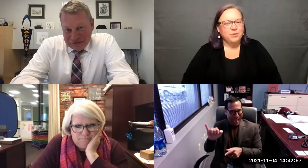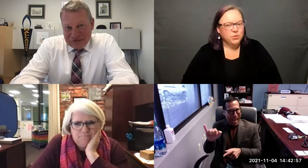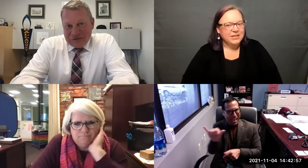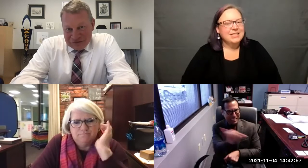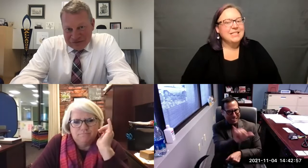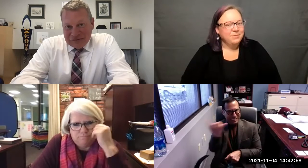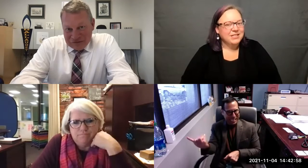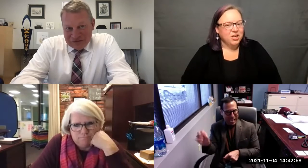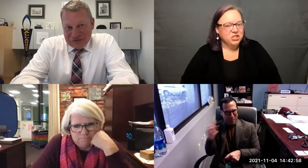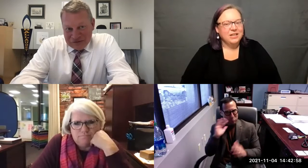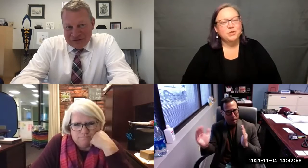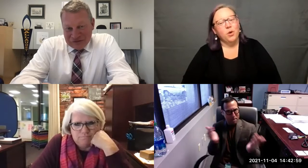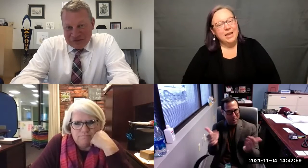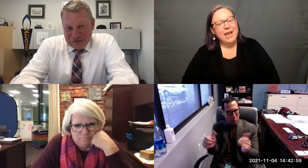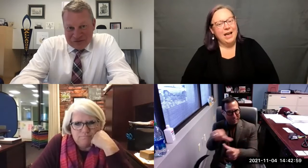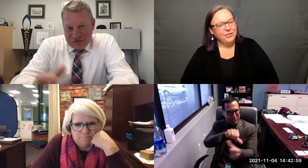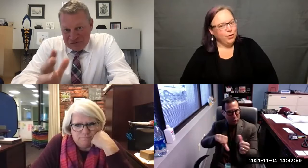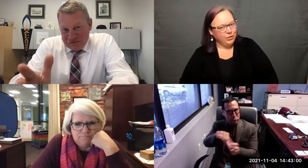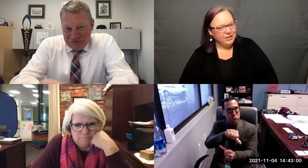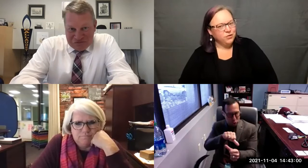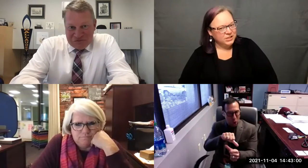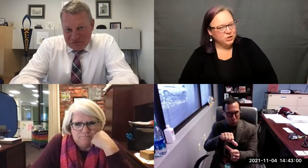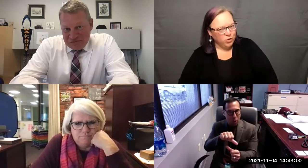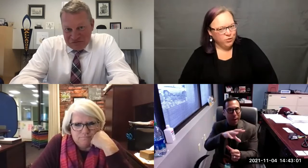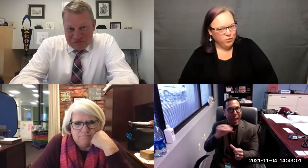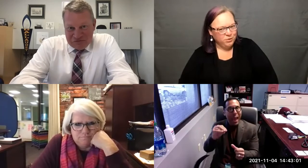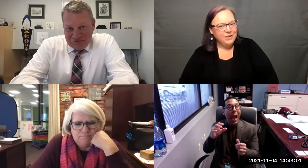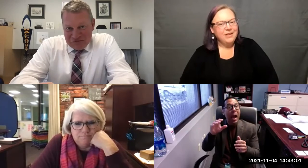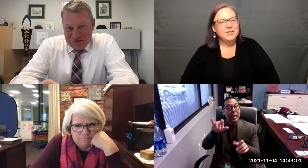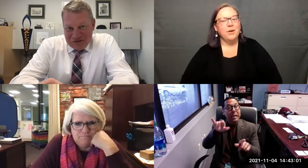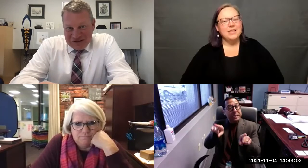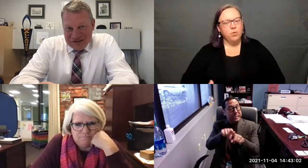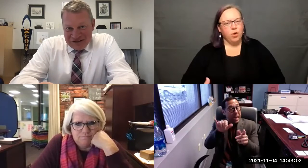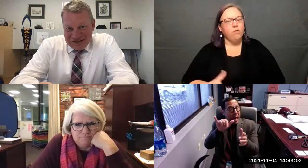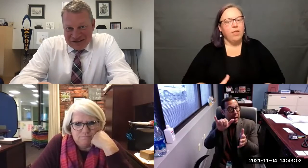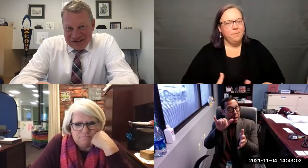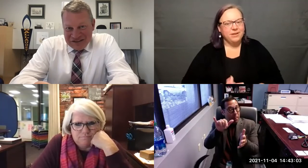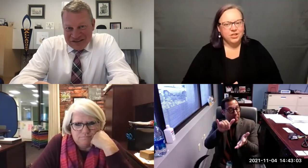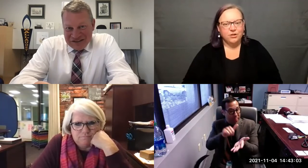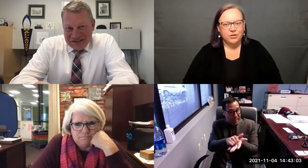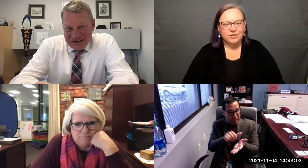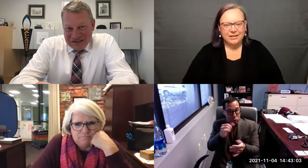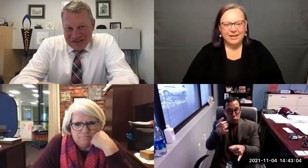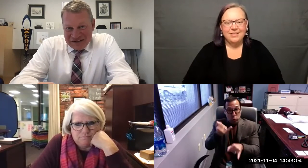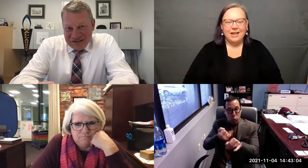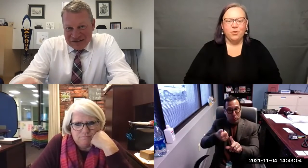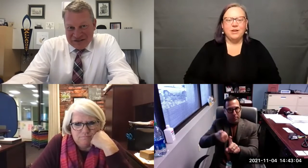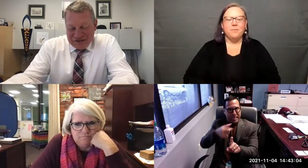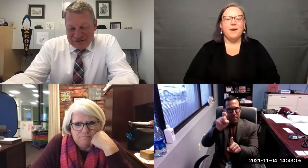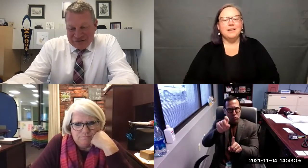really the same discussion as what we had in the early intervention work group. So I think we're overlapping each other in that arena, but